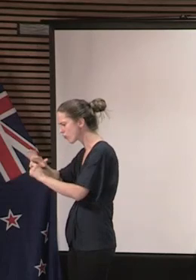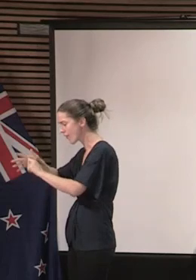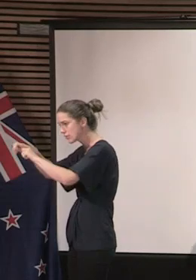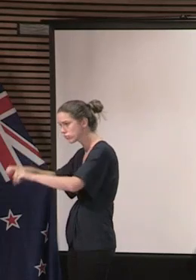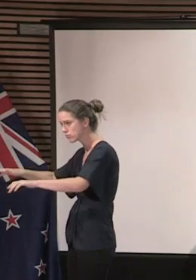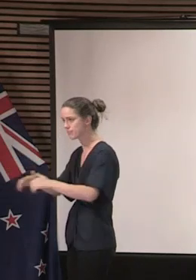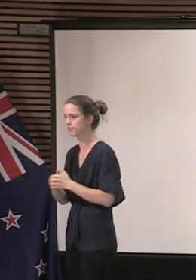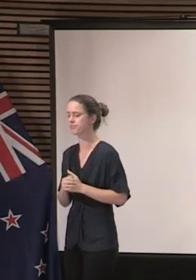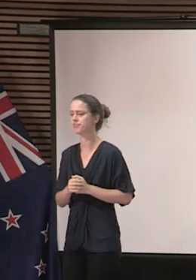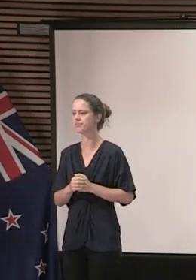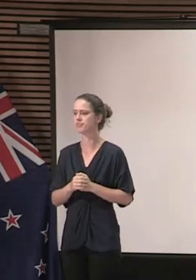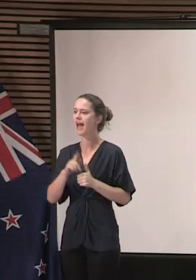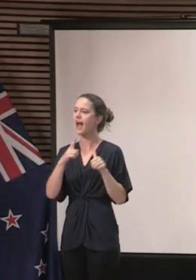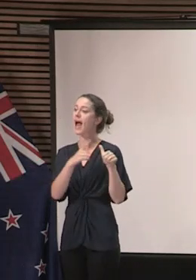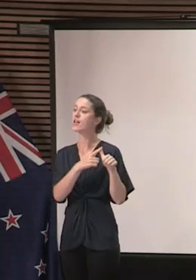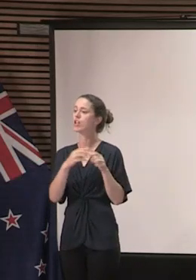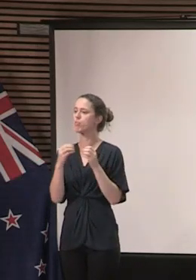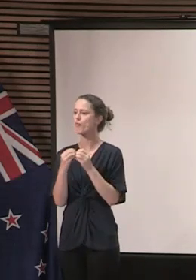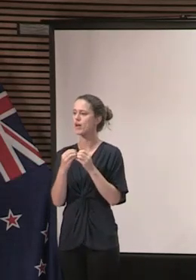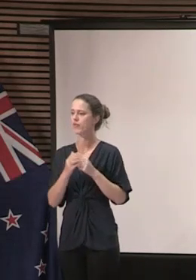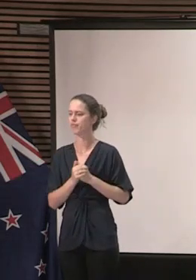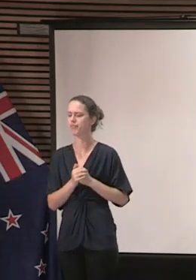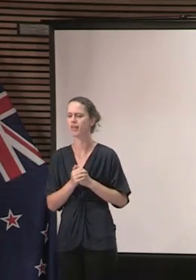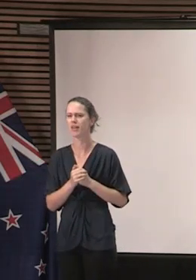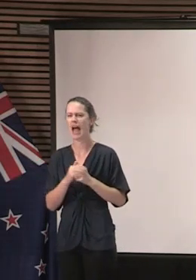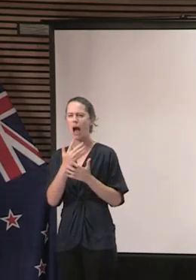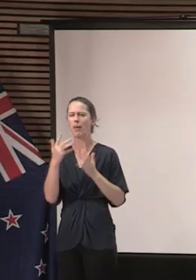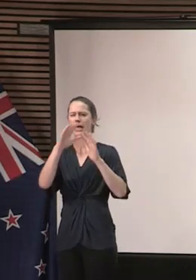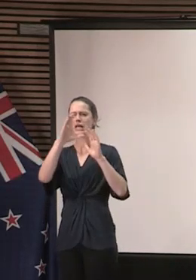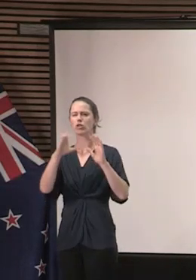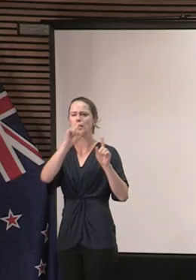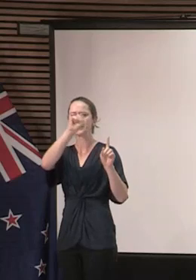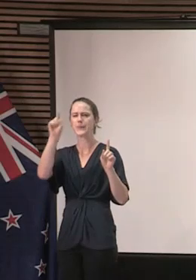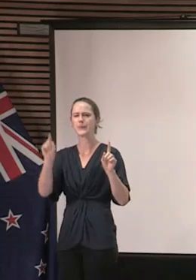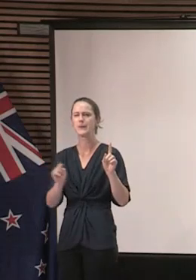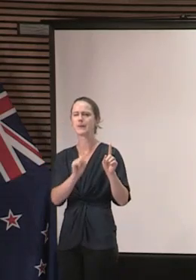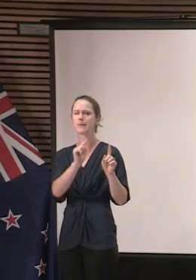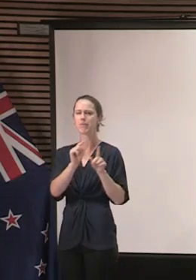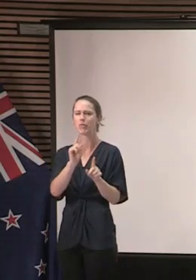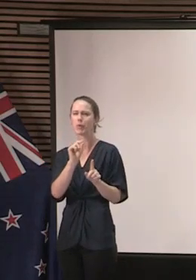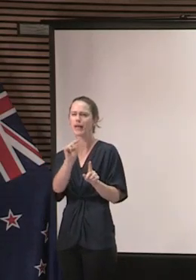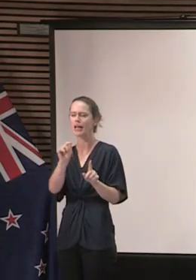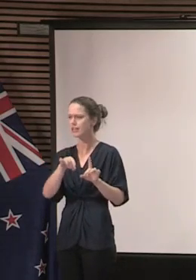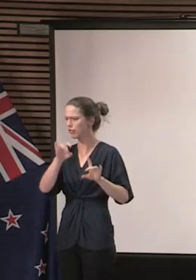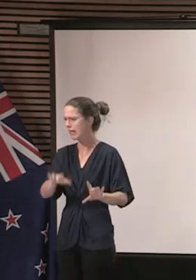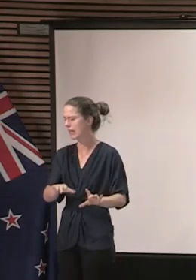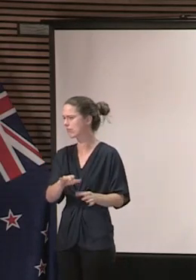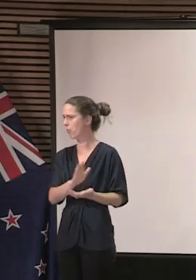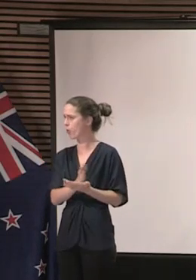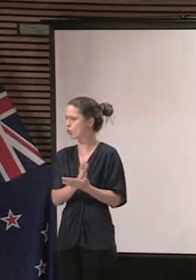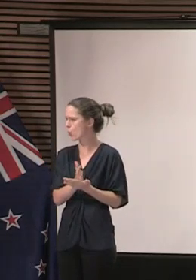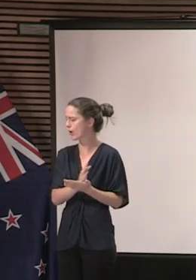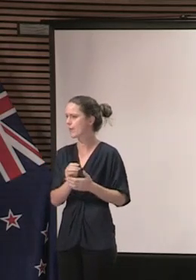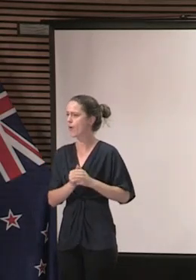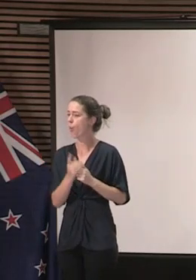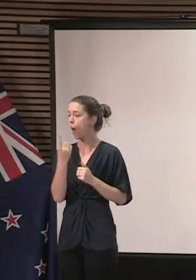Yes, I'm not sure how many countries are actually doing it, and I'm not even sure Australia is, so I'd be interested to see that. It's